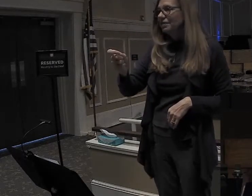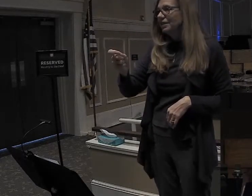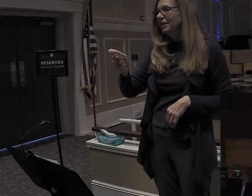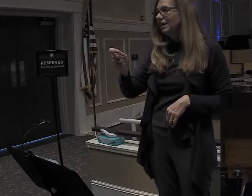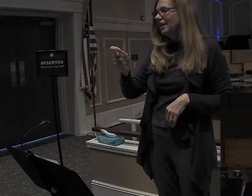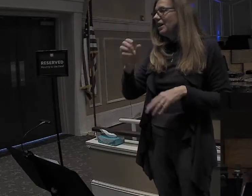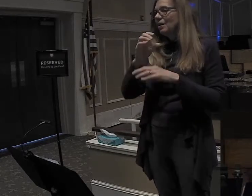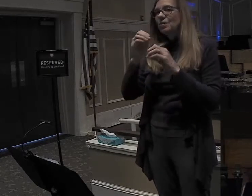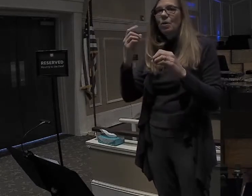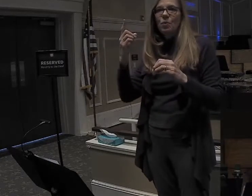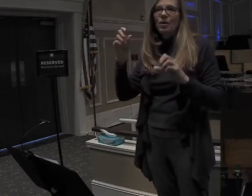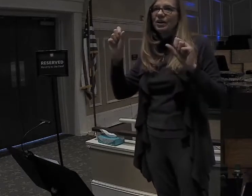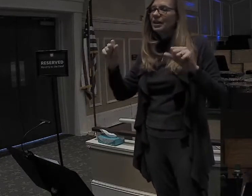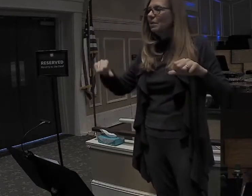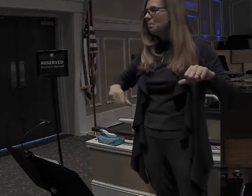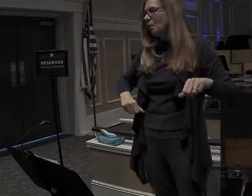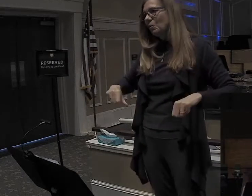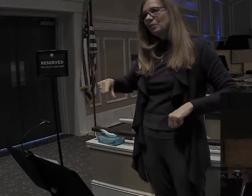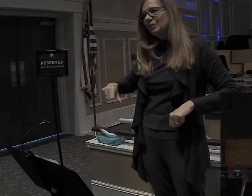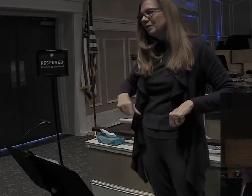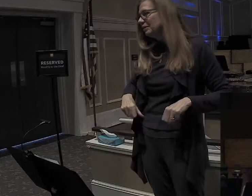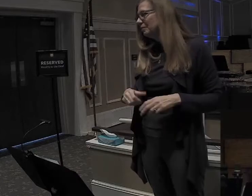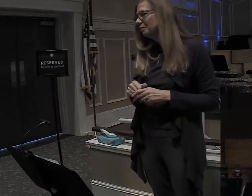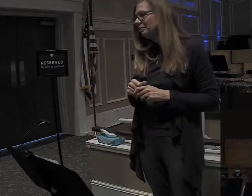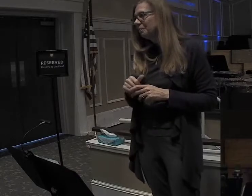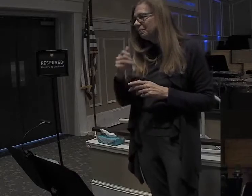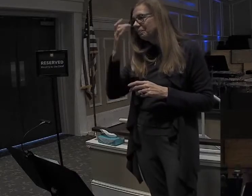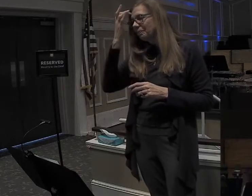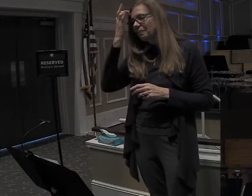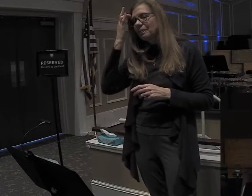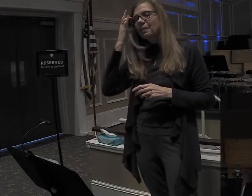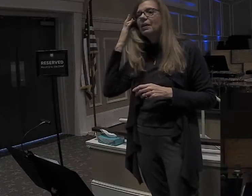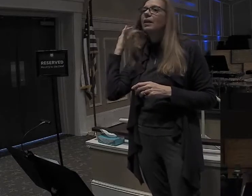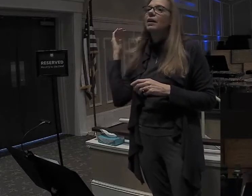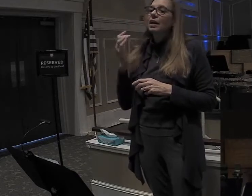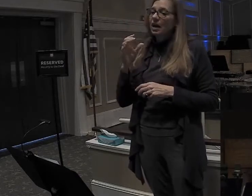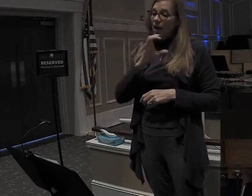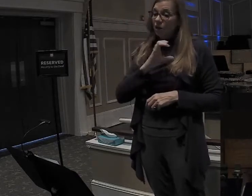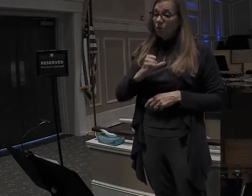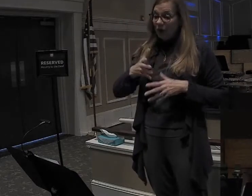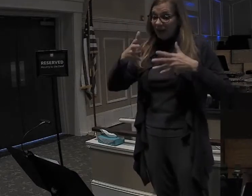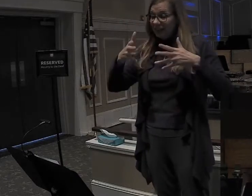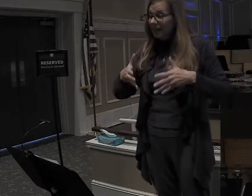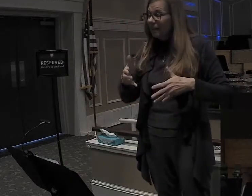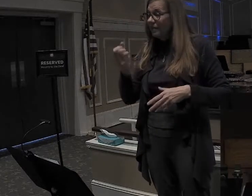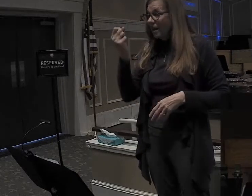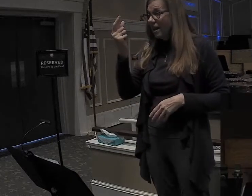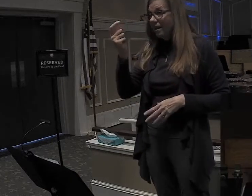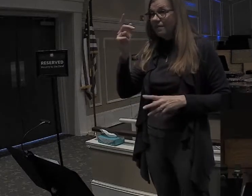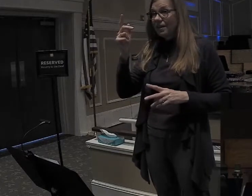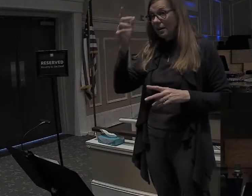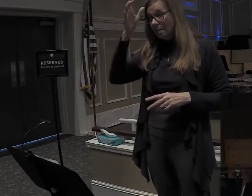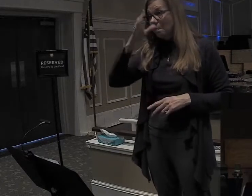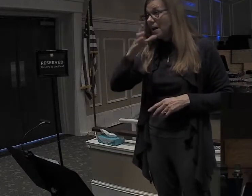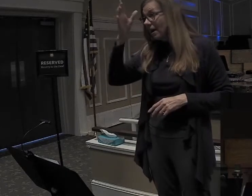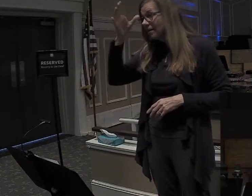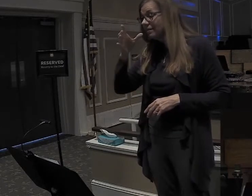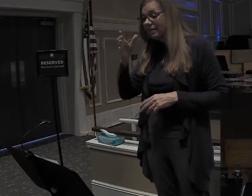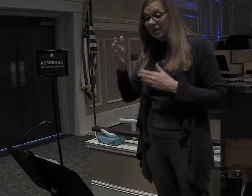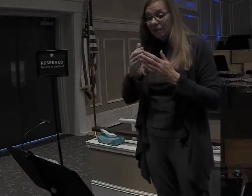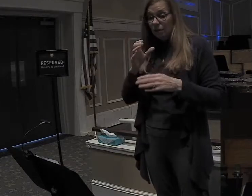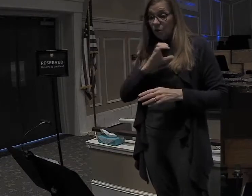no one should boast. And Christ left behind 11 men. And even though Christ was